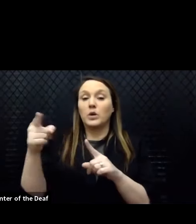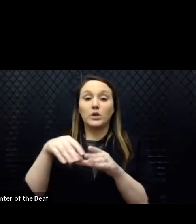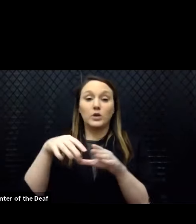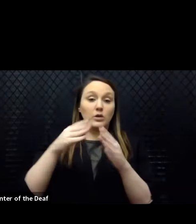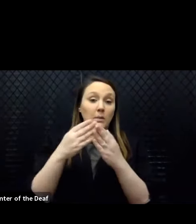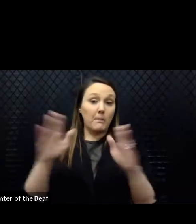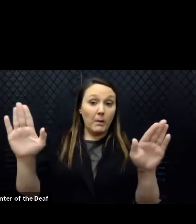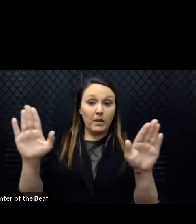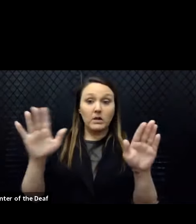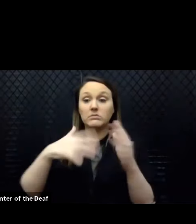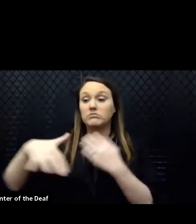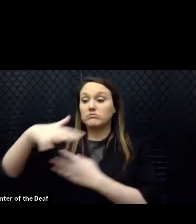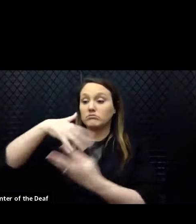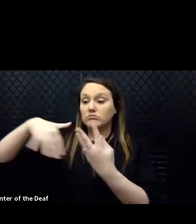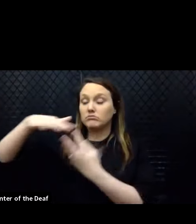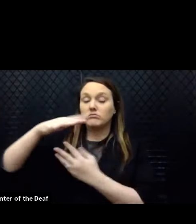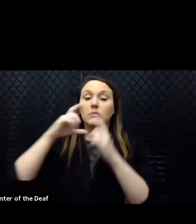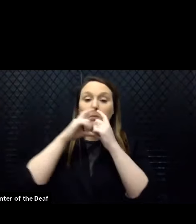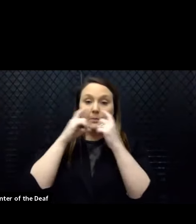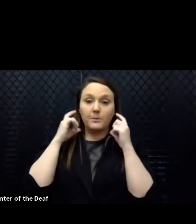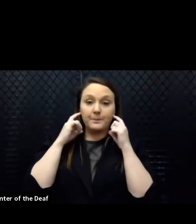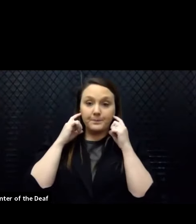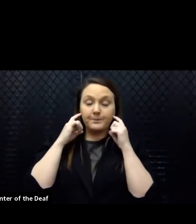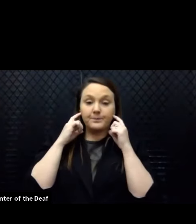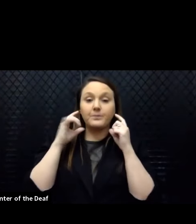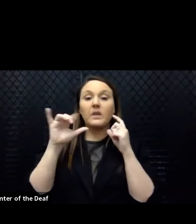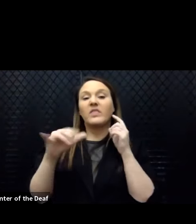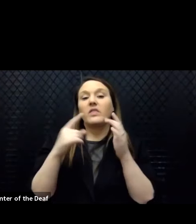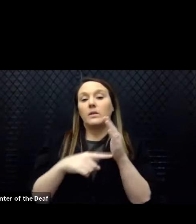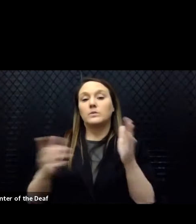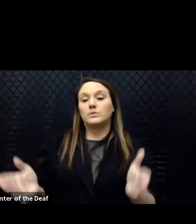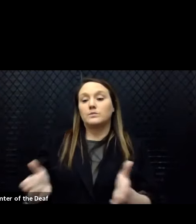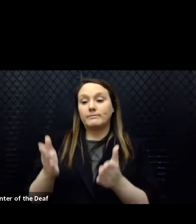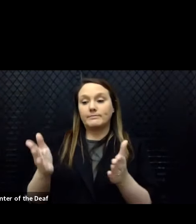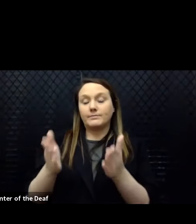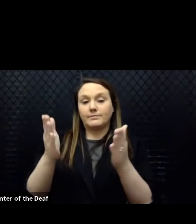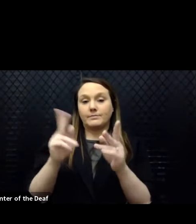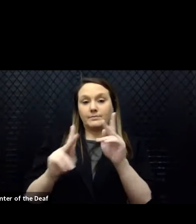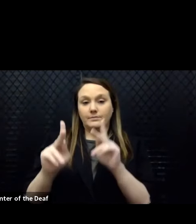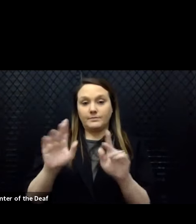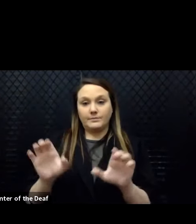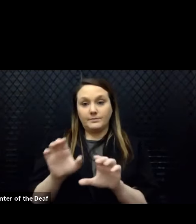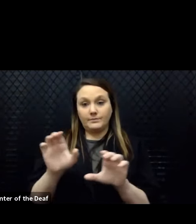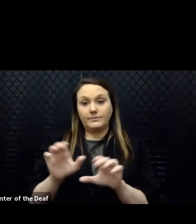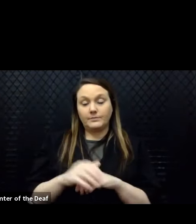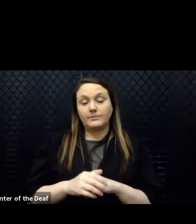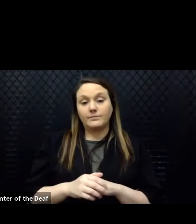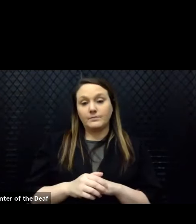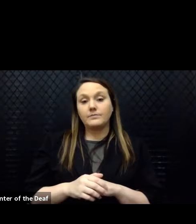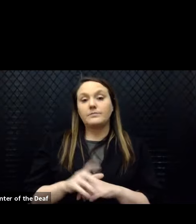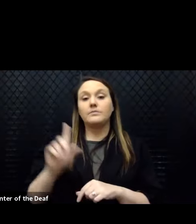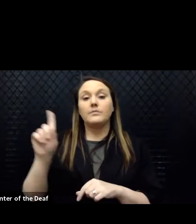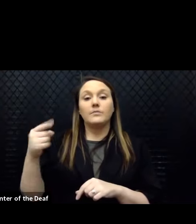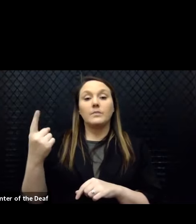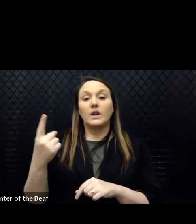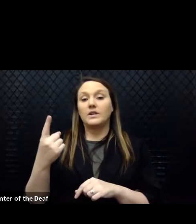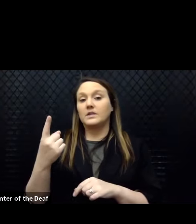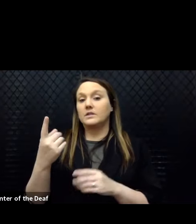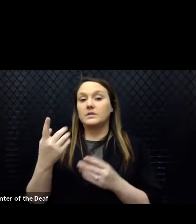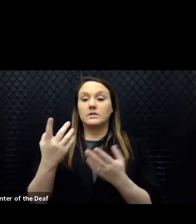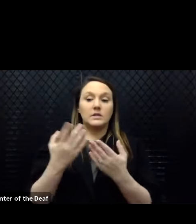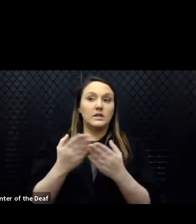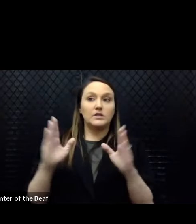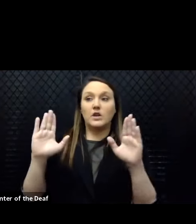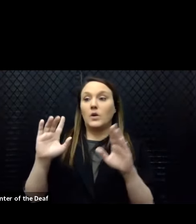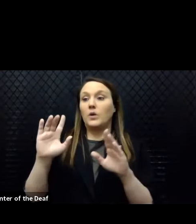mask. And so that's what we want to encourage people to do. Just speaking frankly, when you go out